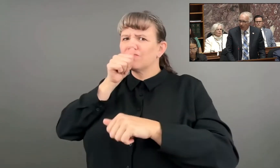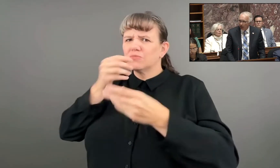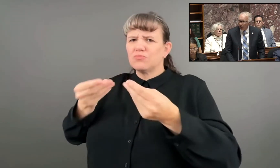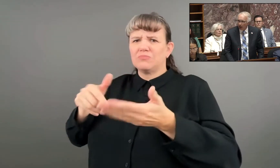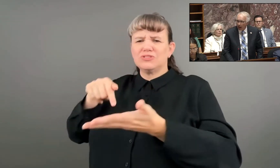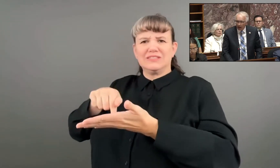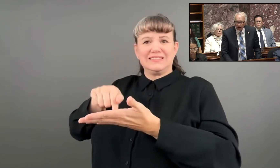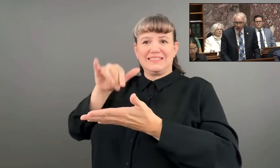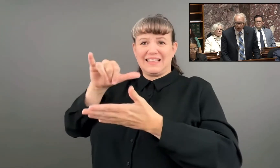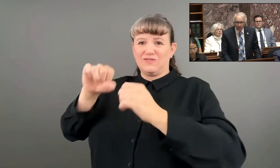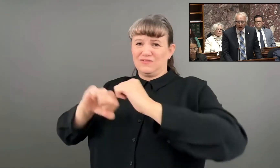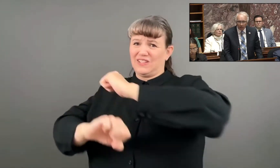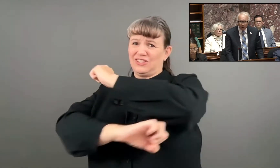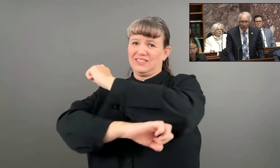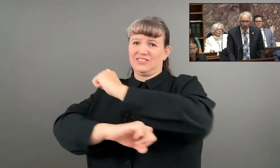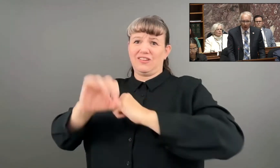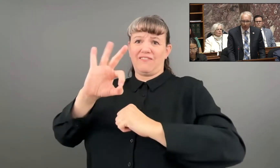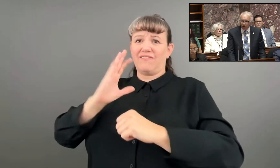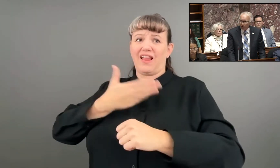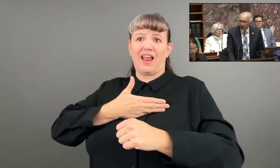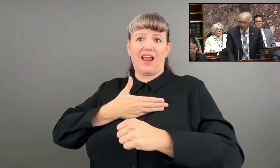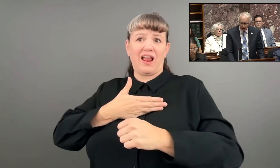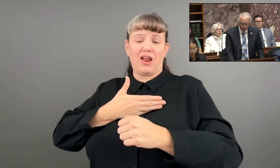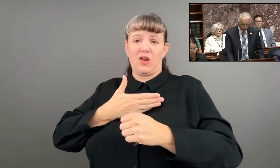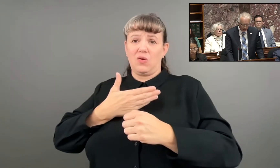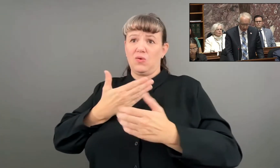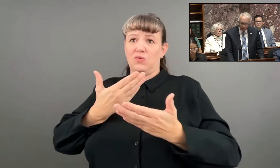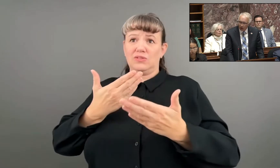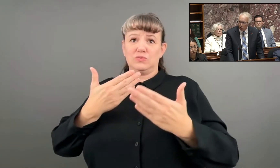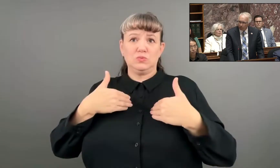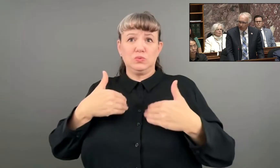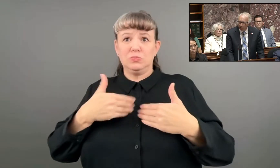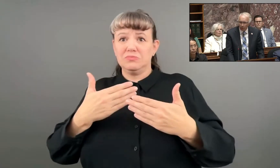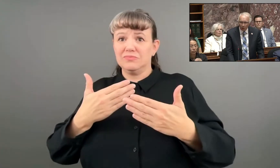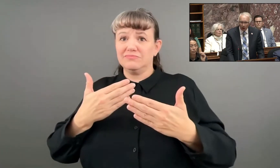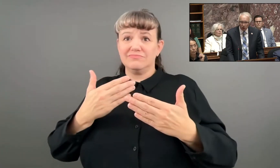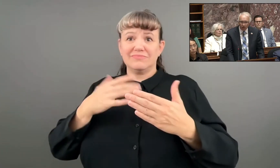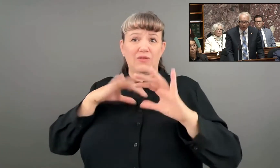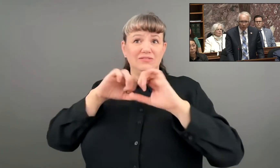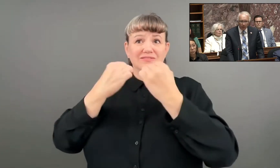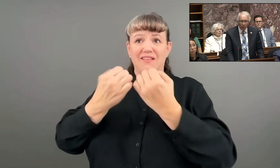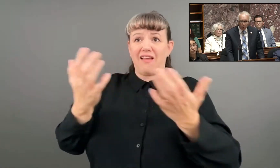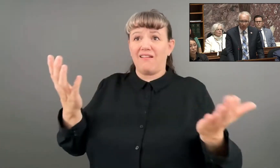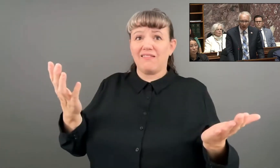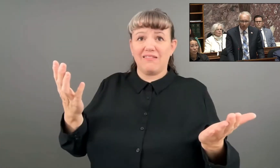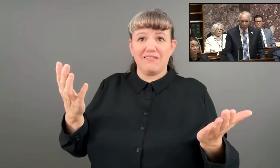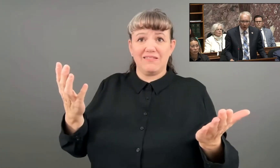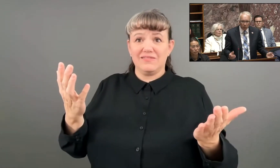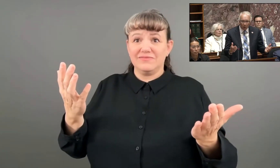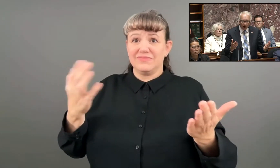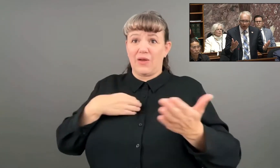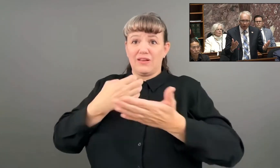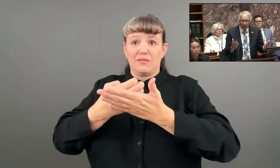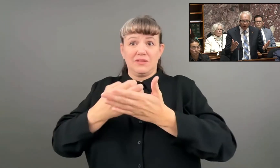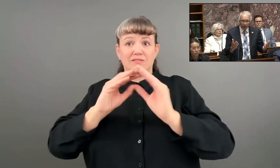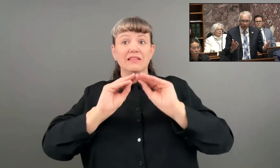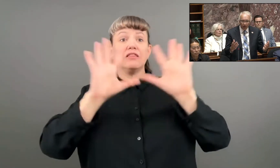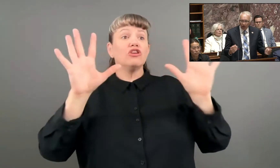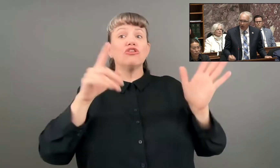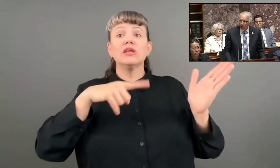economy and, in many ways, of our society. Should be a simple question that the Supreme Court can answer. Which one is